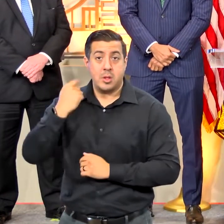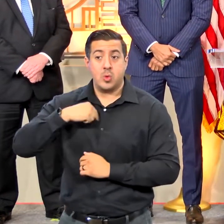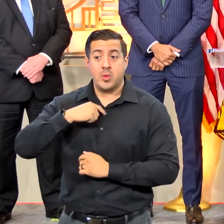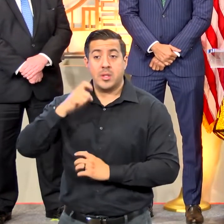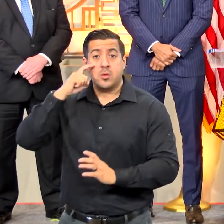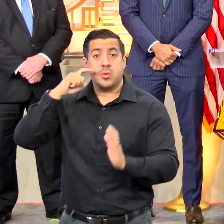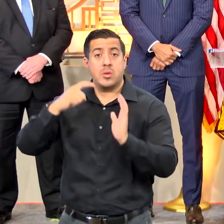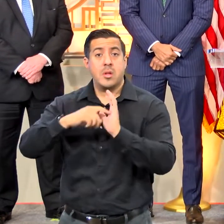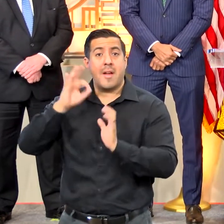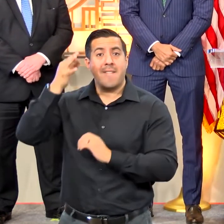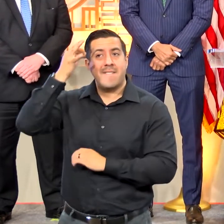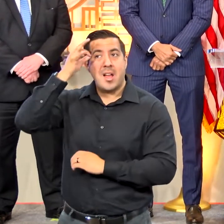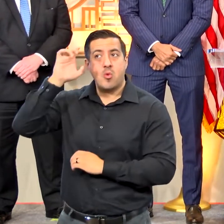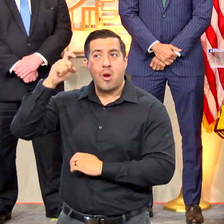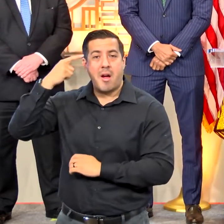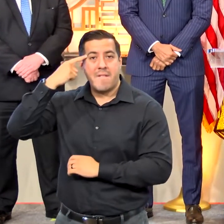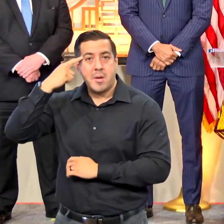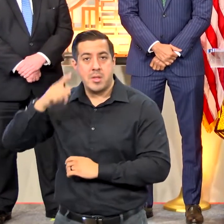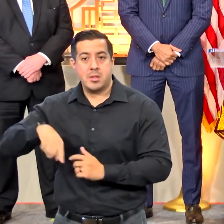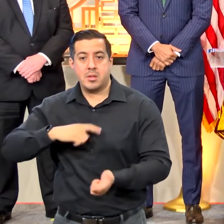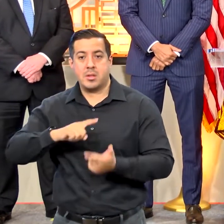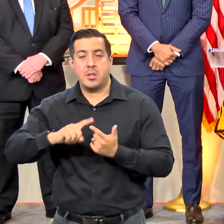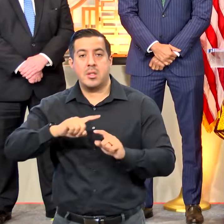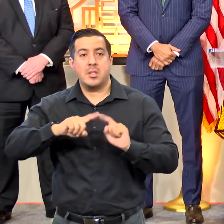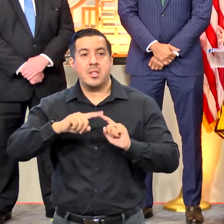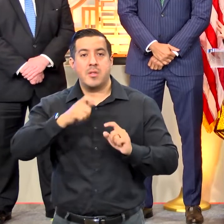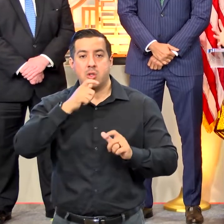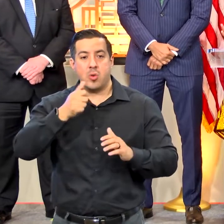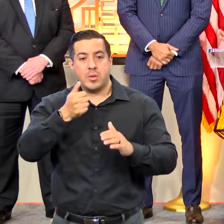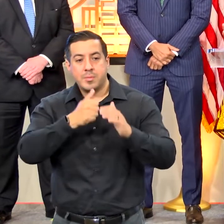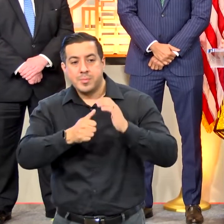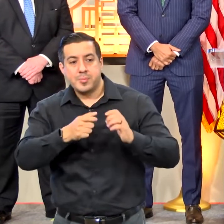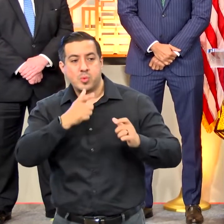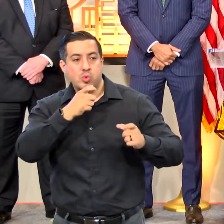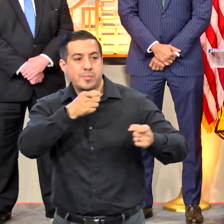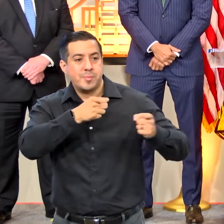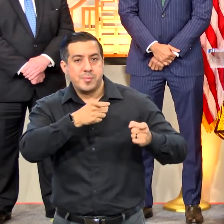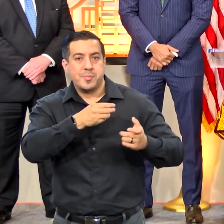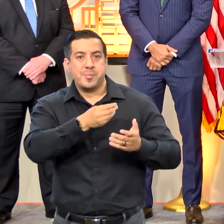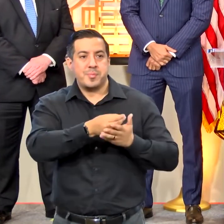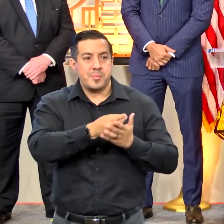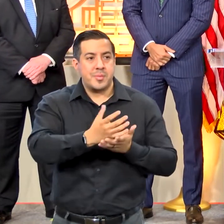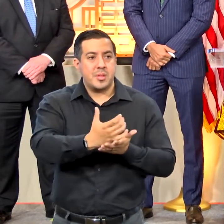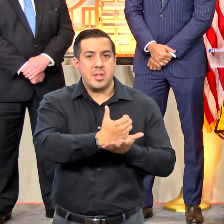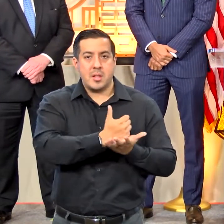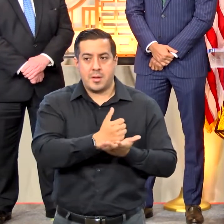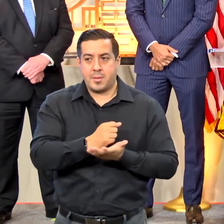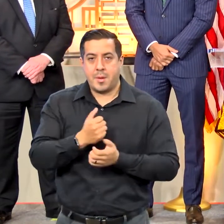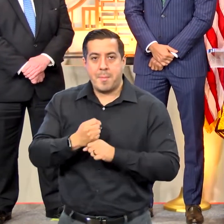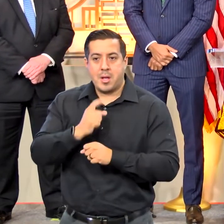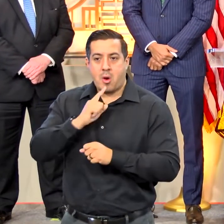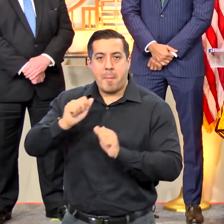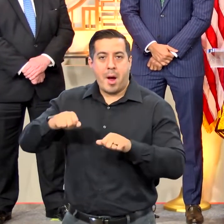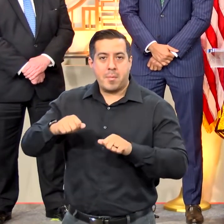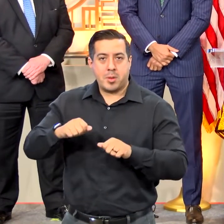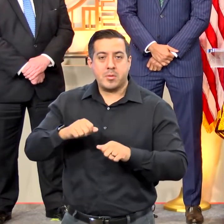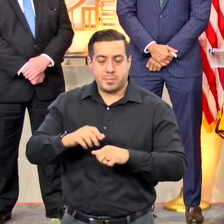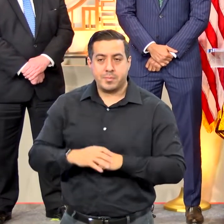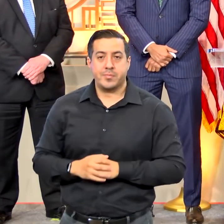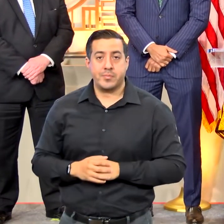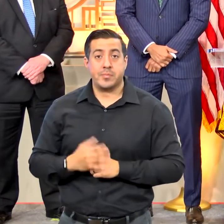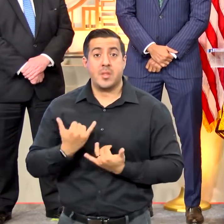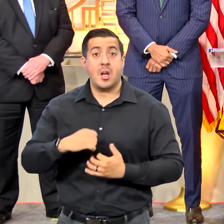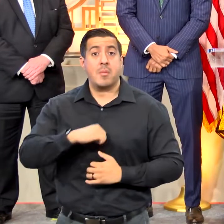recognize the federal government, our congressional delegation, who have allowed us the funding to help make this possible. I'm proud to announce